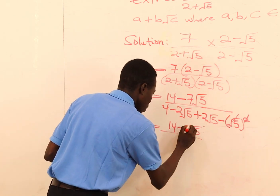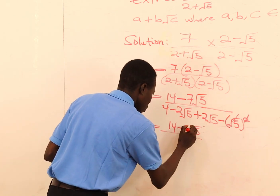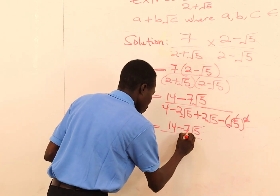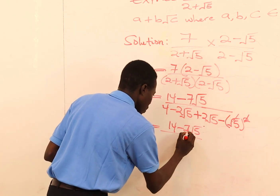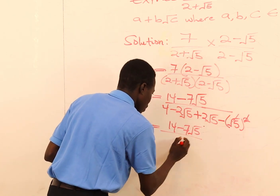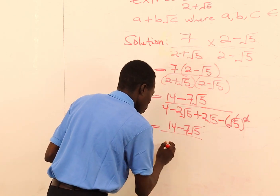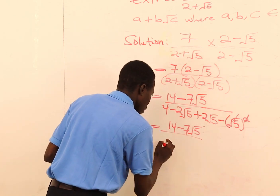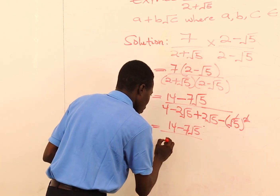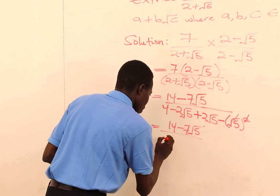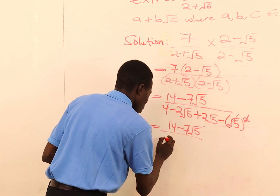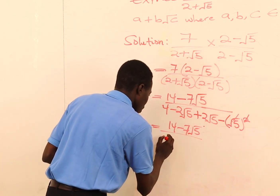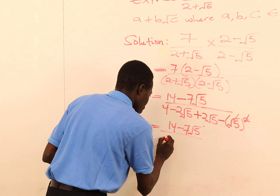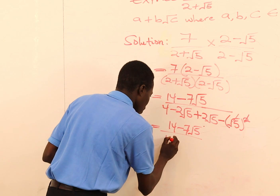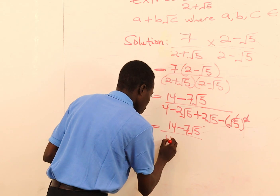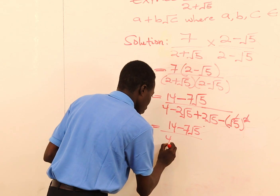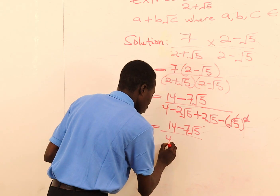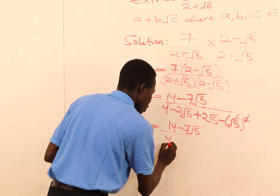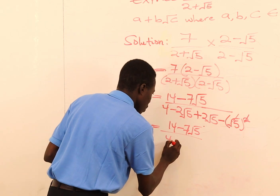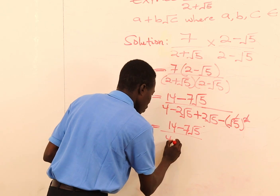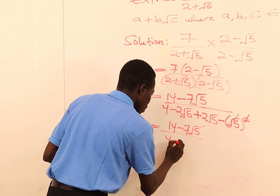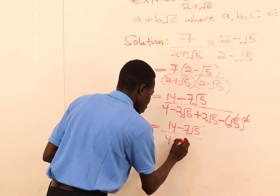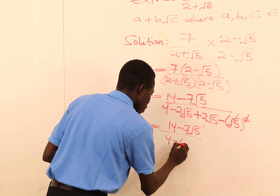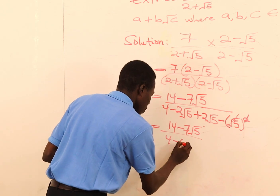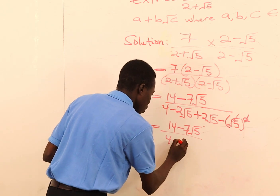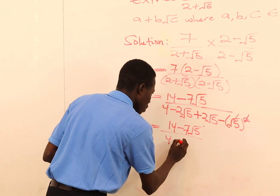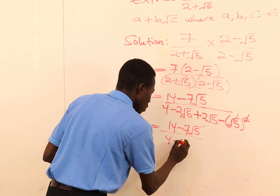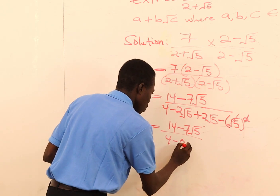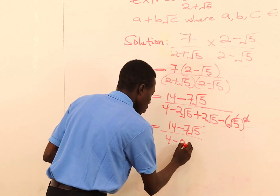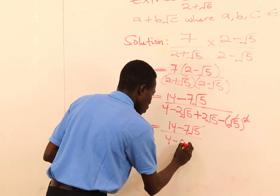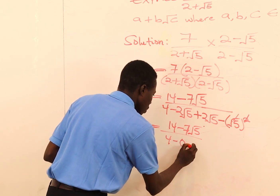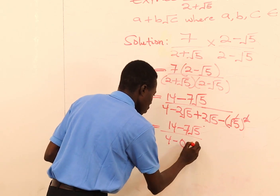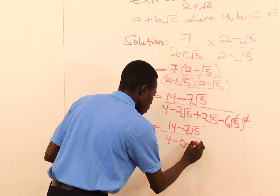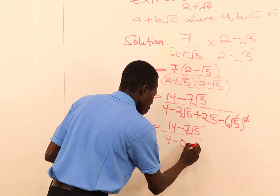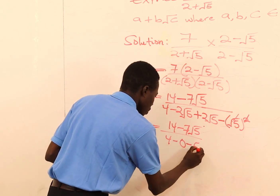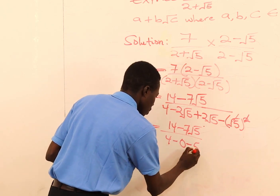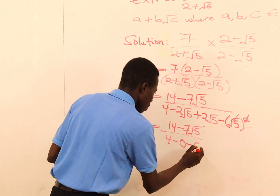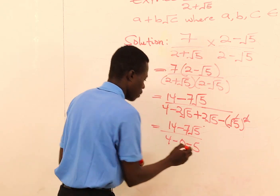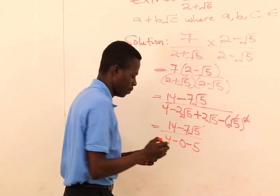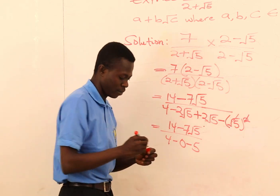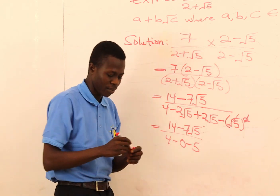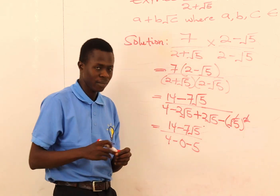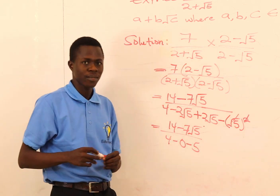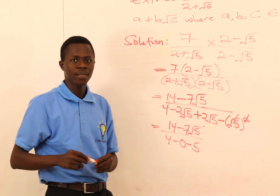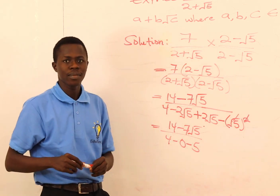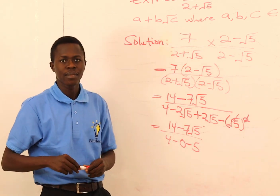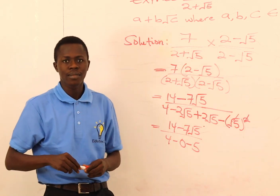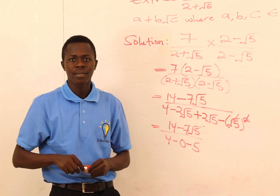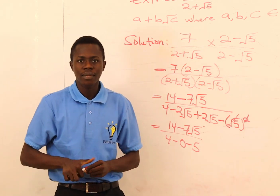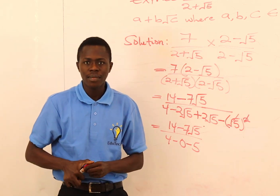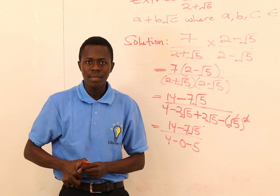the answer becomes 0. You are right. The answer becomes 0. So we are going to write 0. So